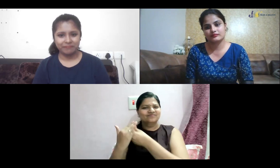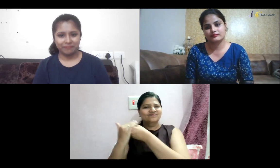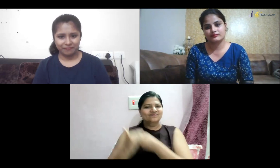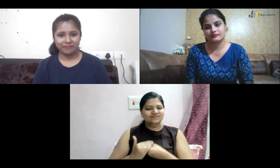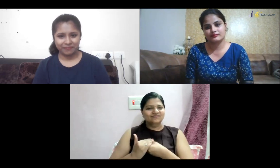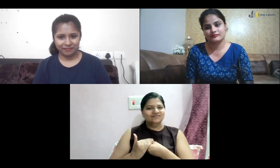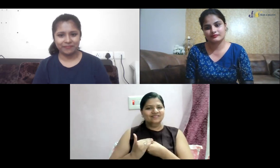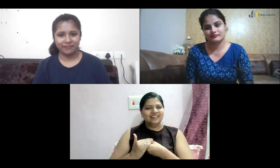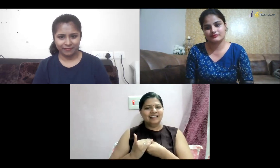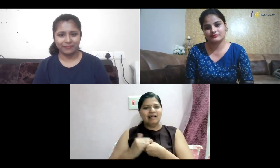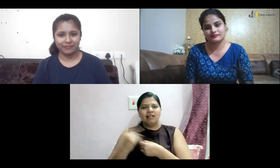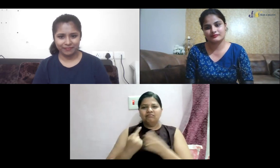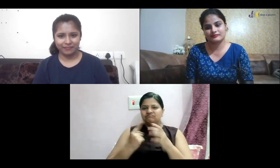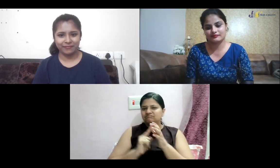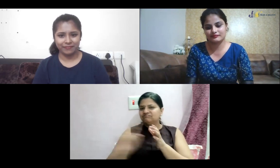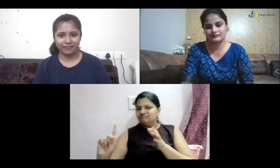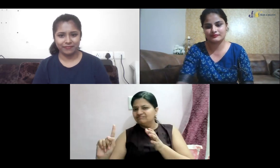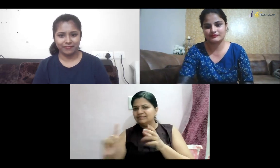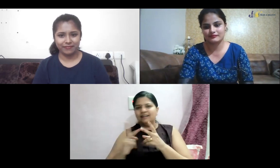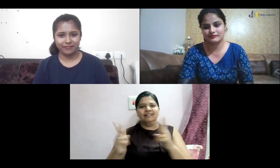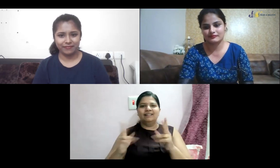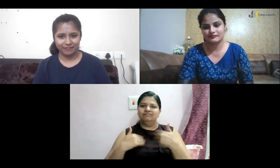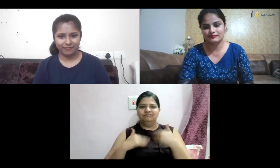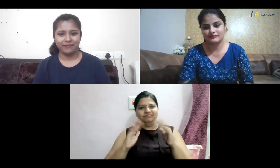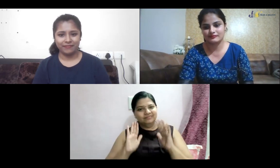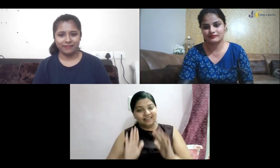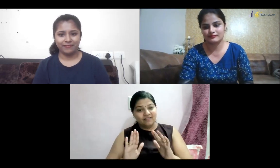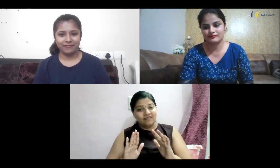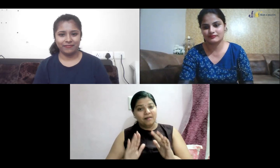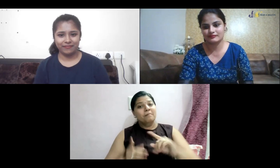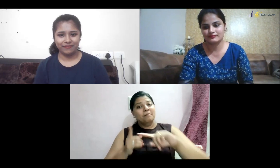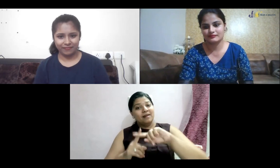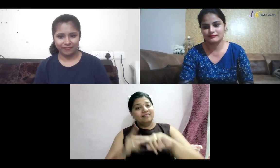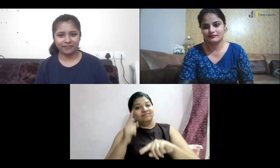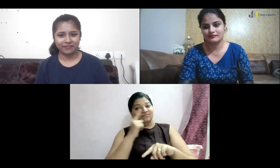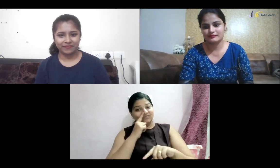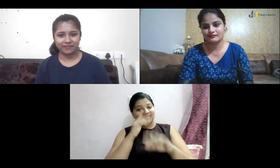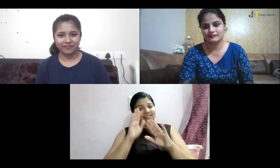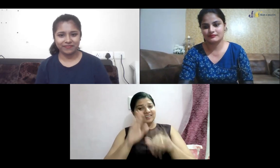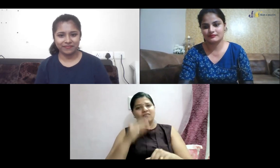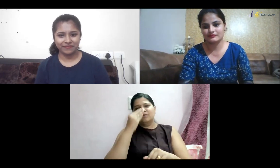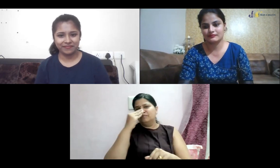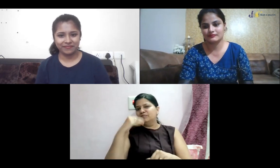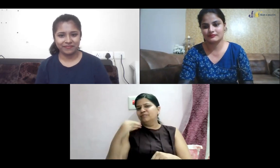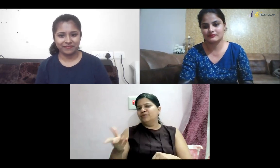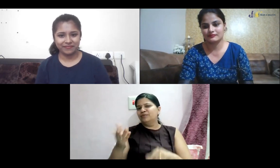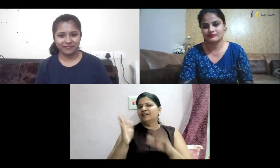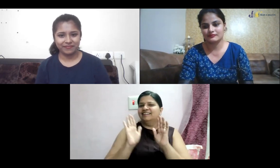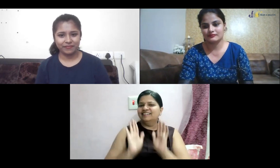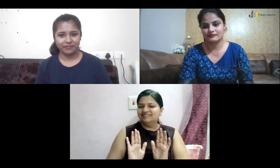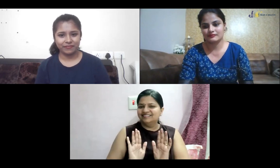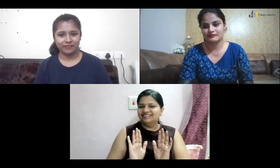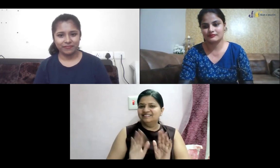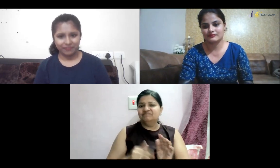all the hearing children, and they were discriminating me. I felt isolated at that time, and being a